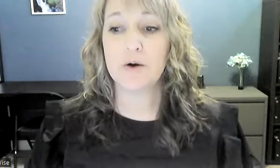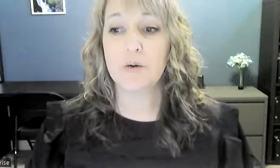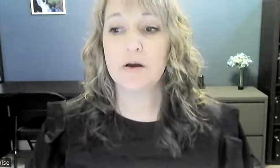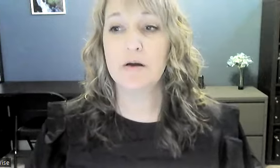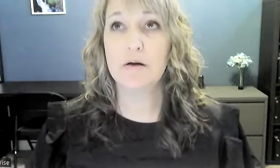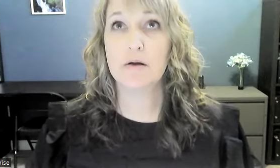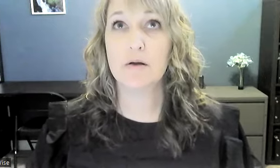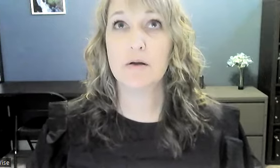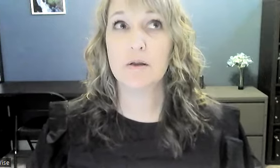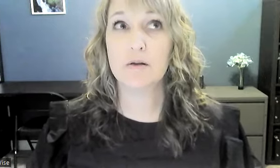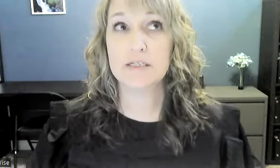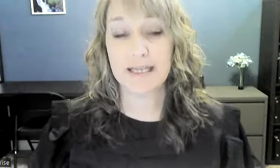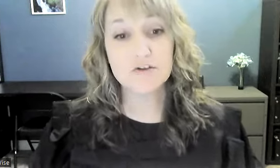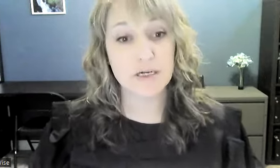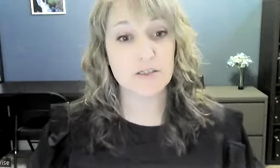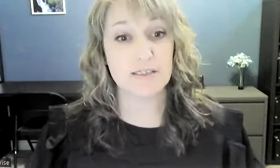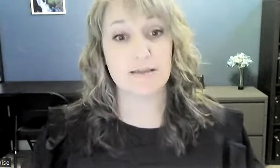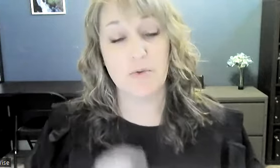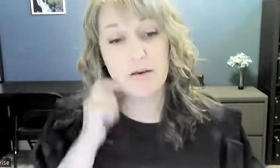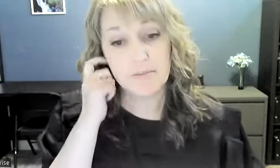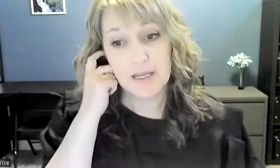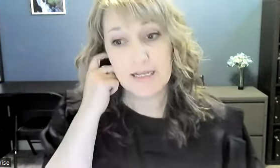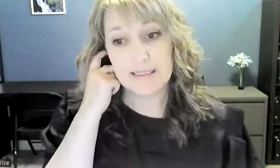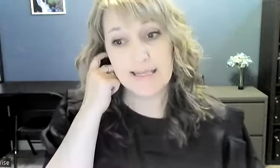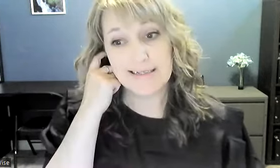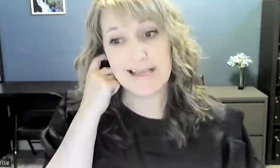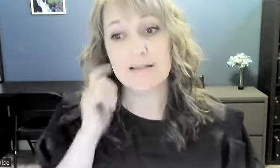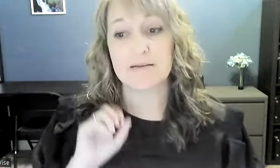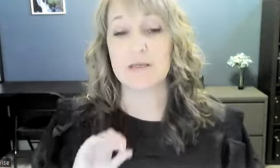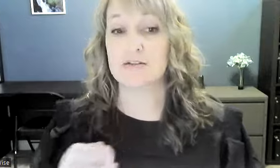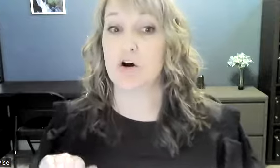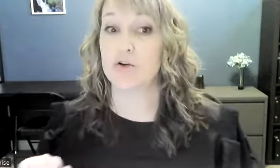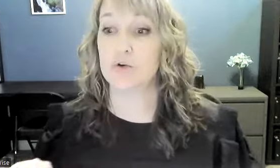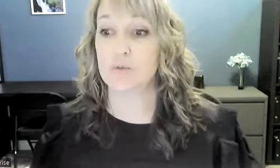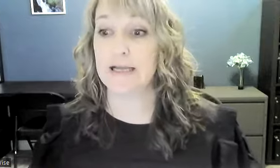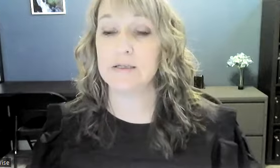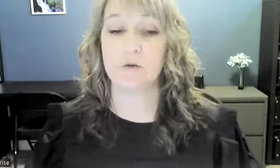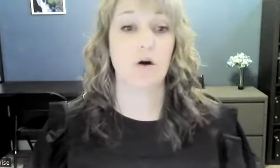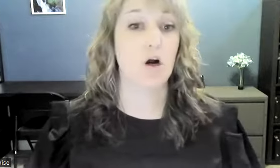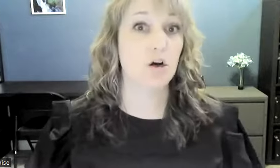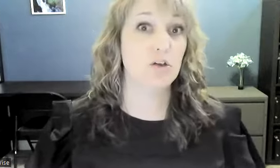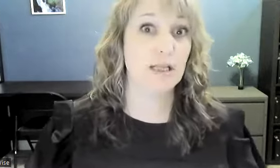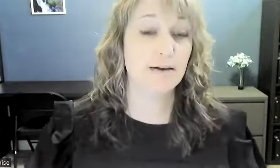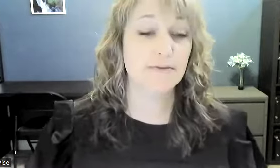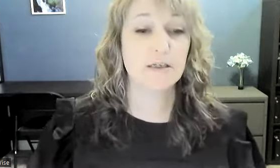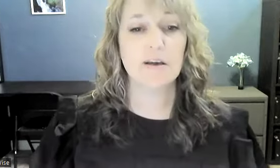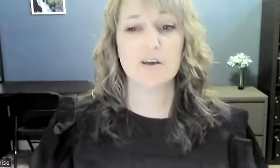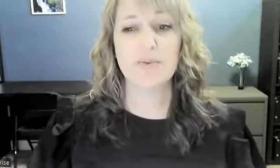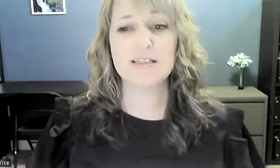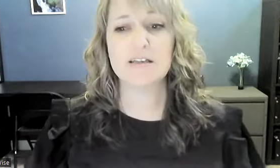So to give directions to someone and say that something is on your right or on your left, you basically